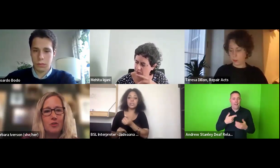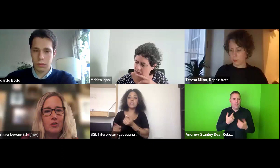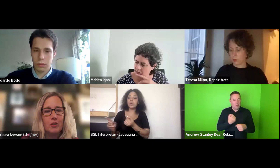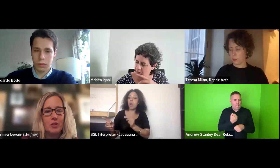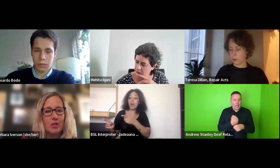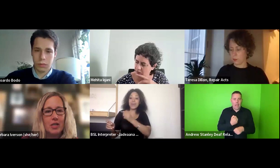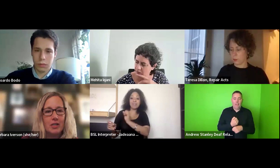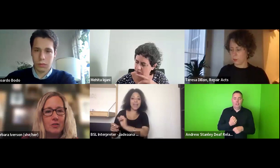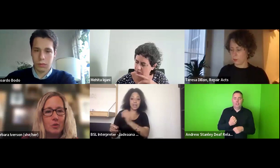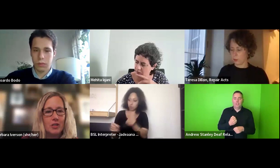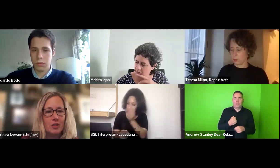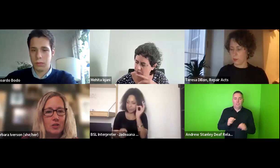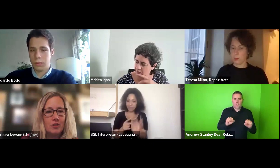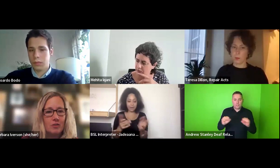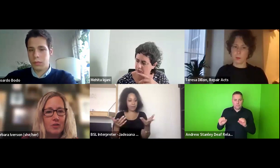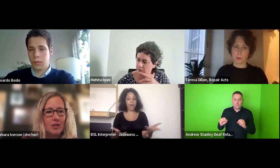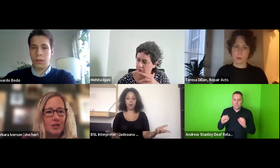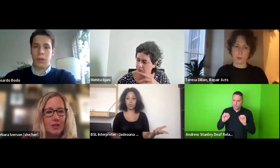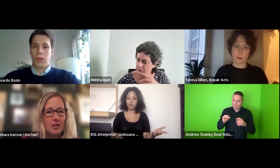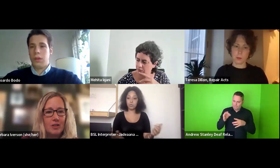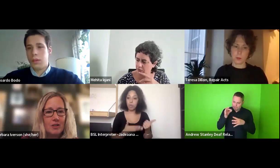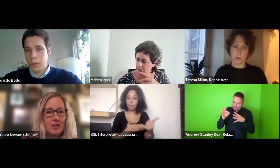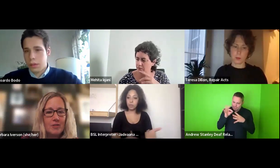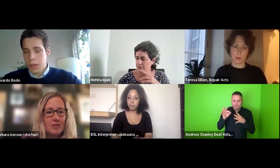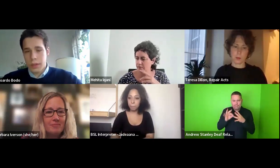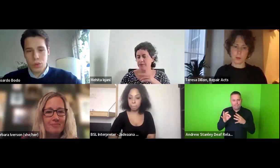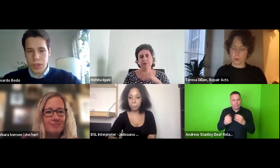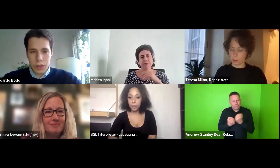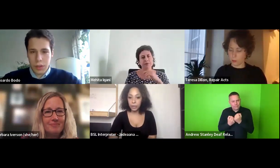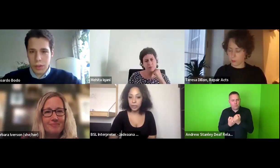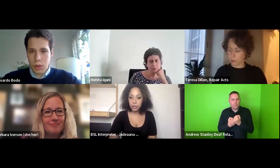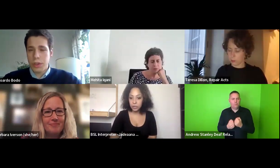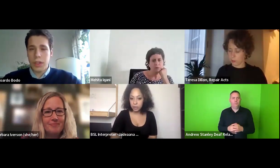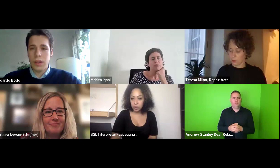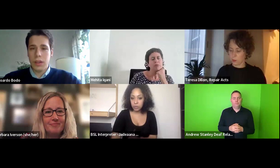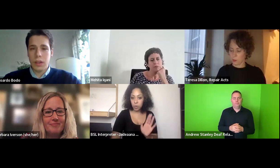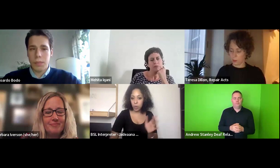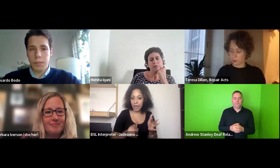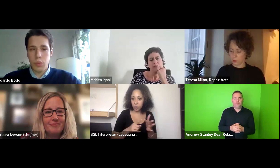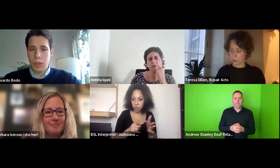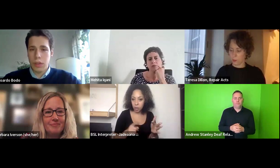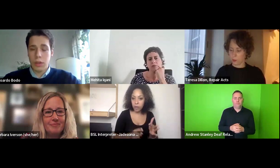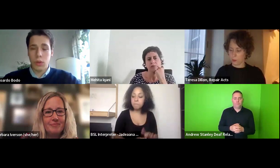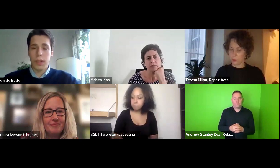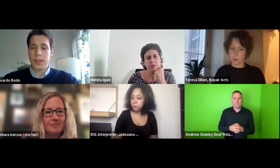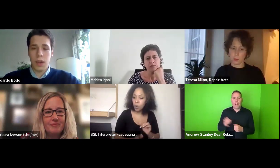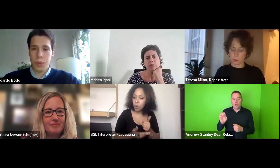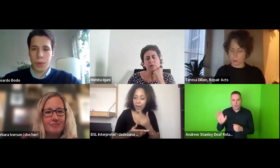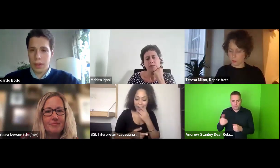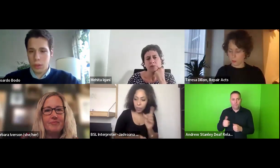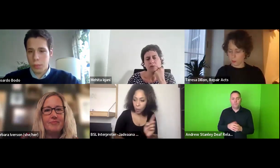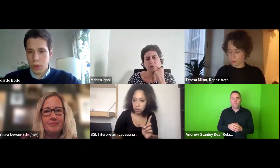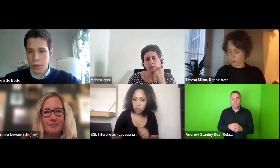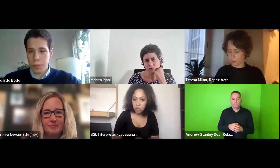action for civil societies organizations? Yeah, to start coordinating between the global